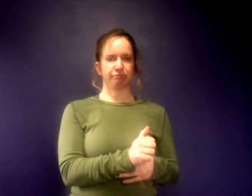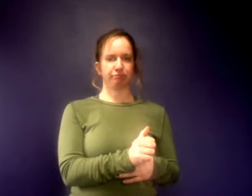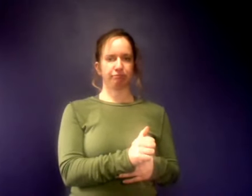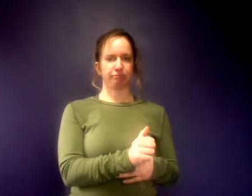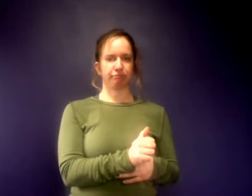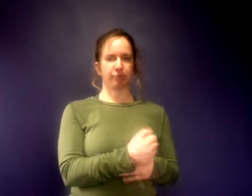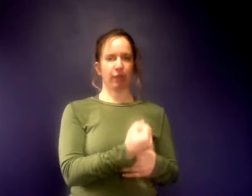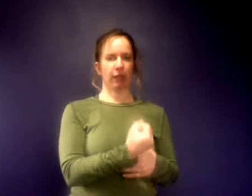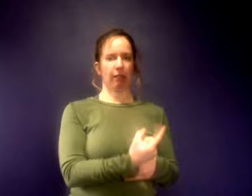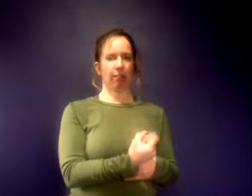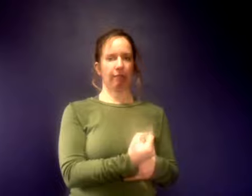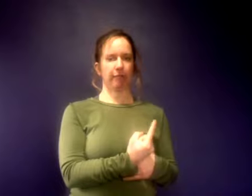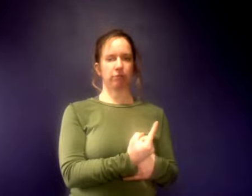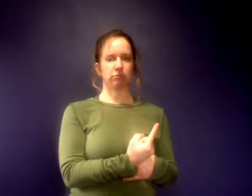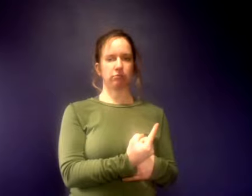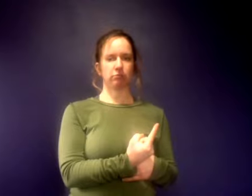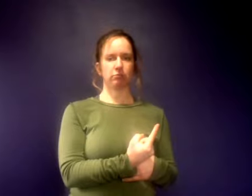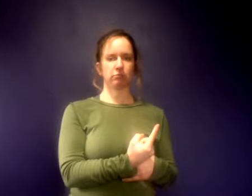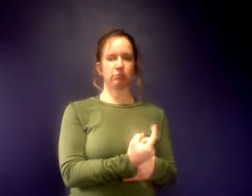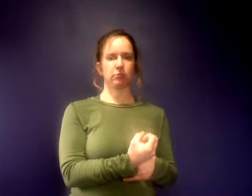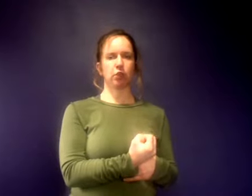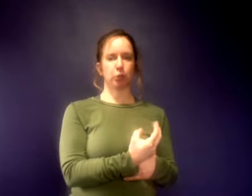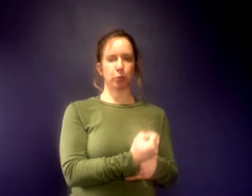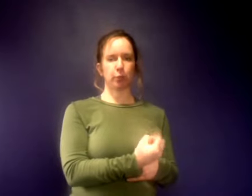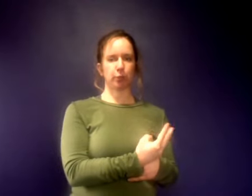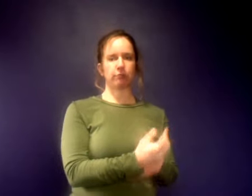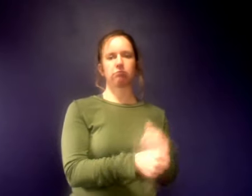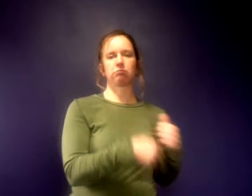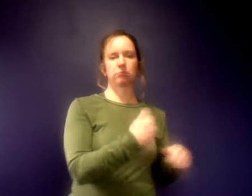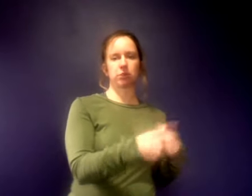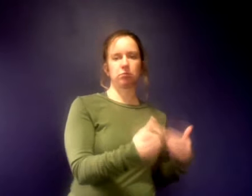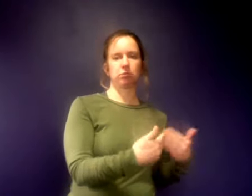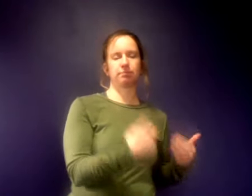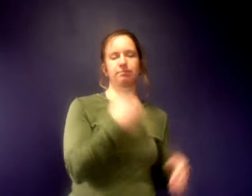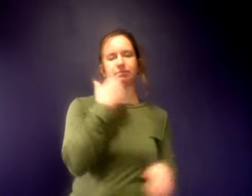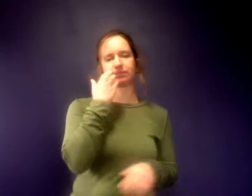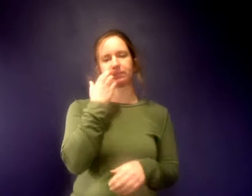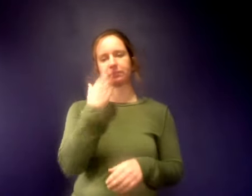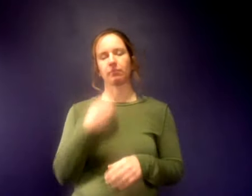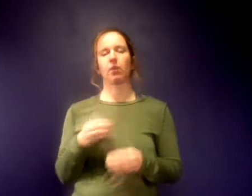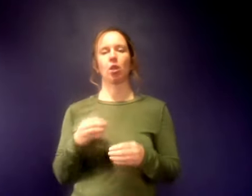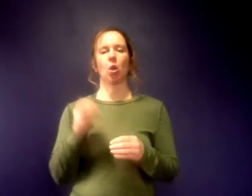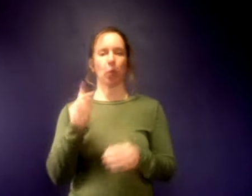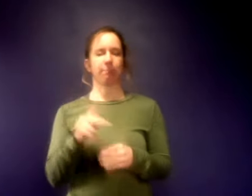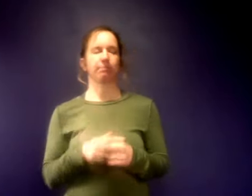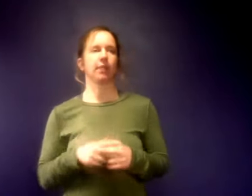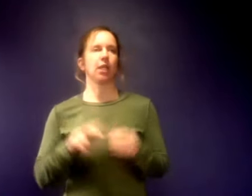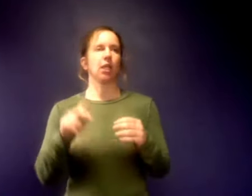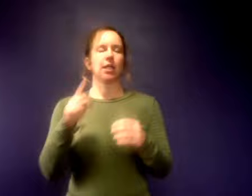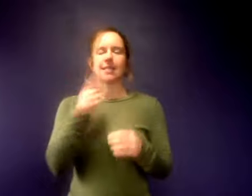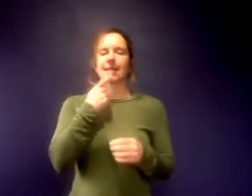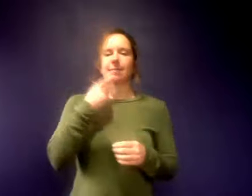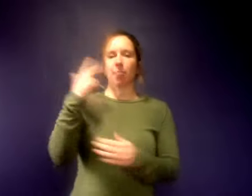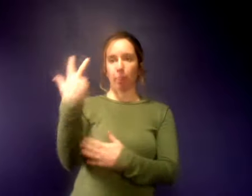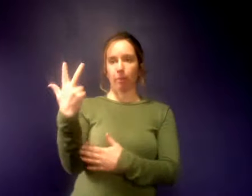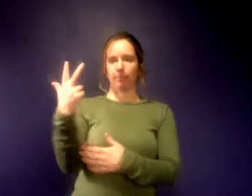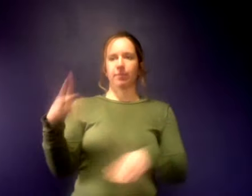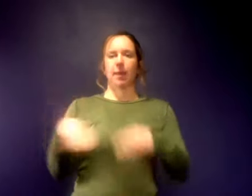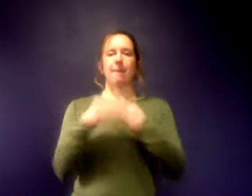10. Keeps going, 11. So we're saying 3 plus 4. So let's start at 3. So I have 3